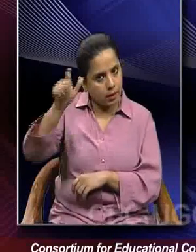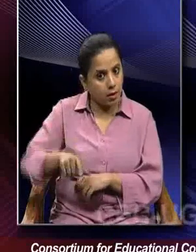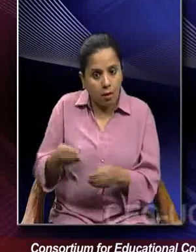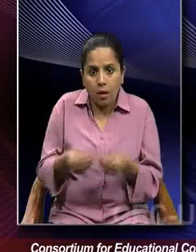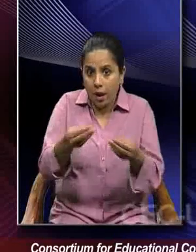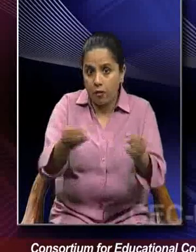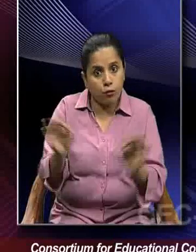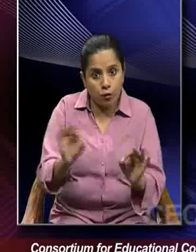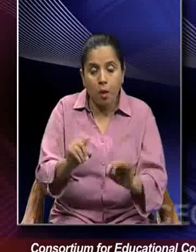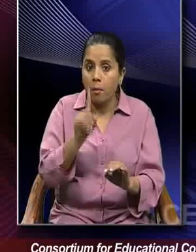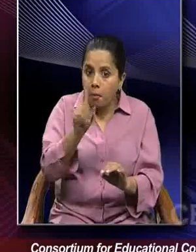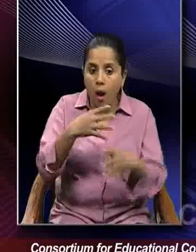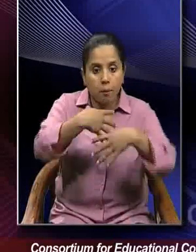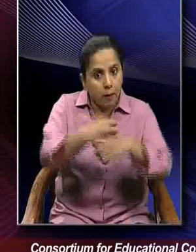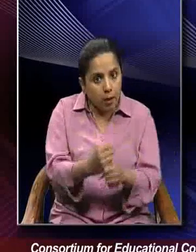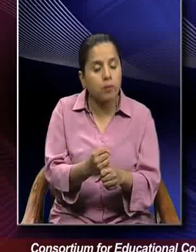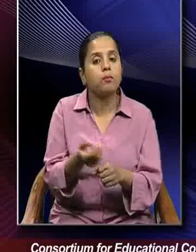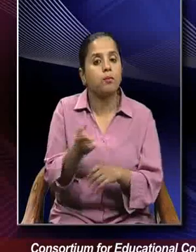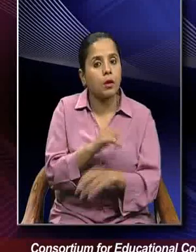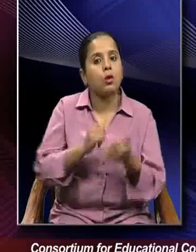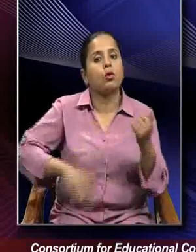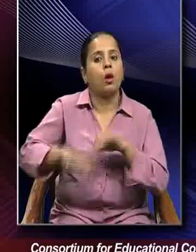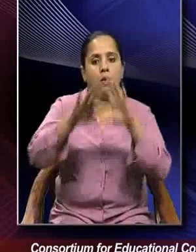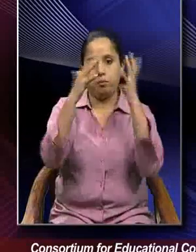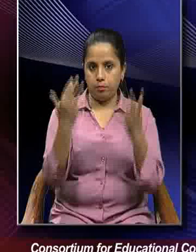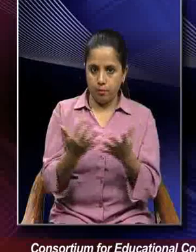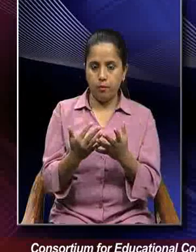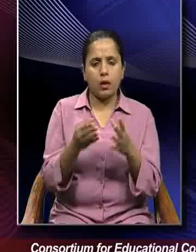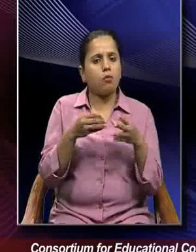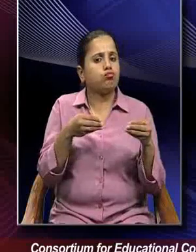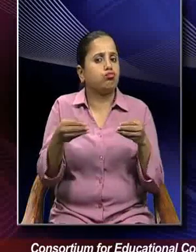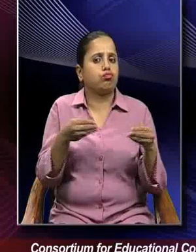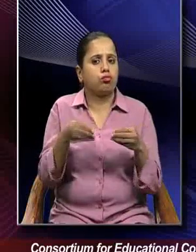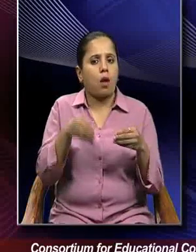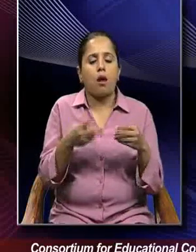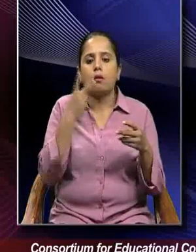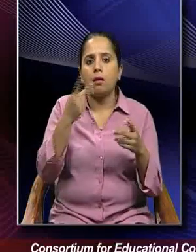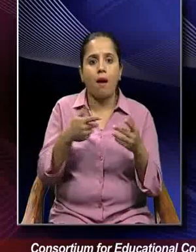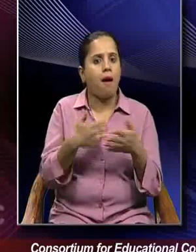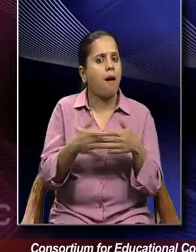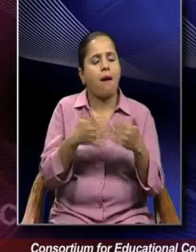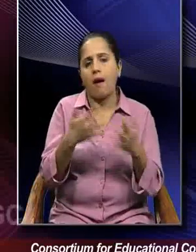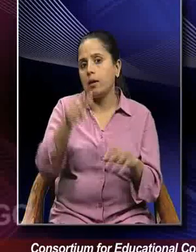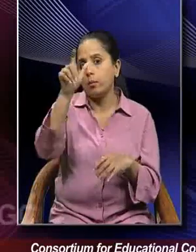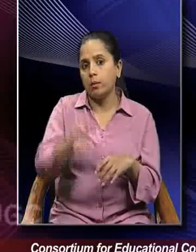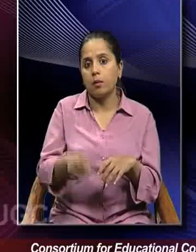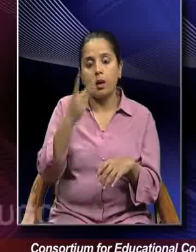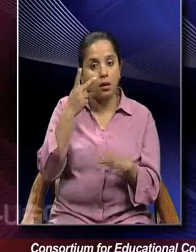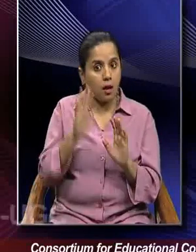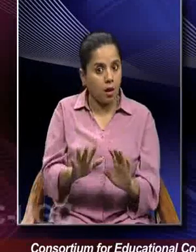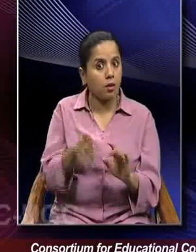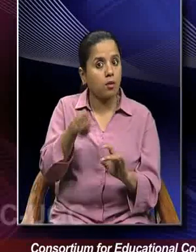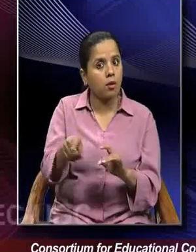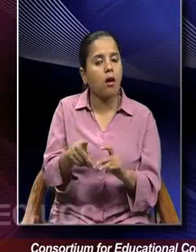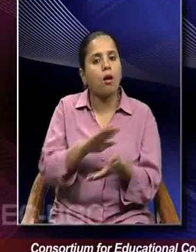given, but it is constructed. So social world is fluid and fragile. Whatever people perceive it to be